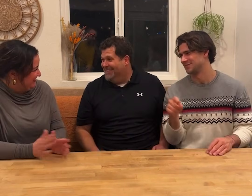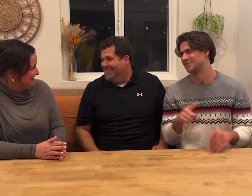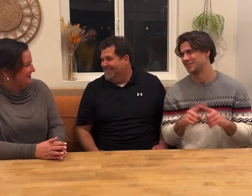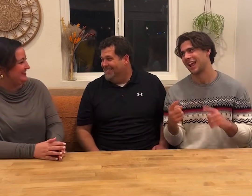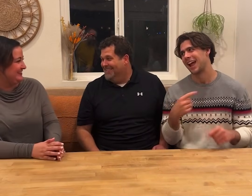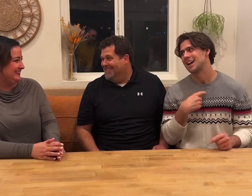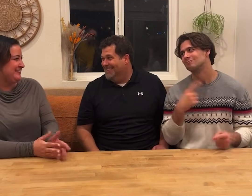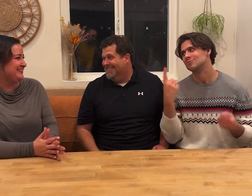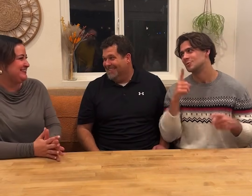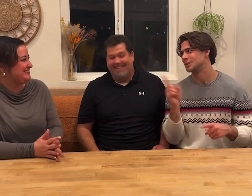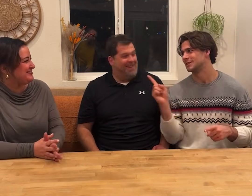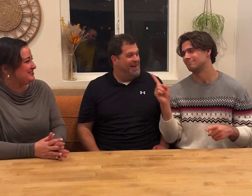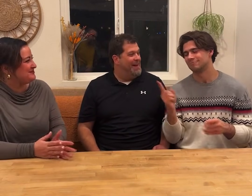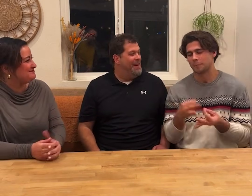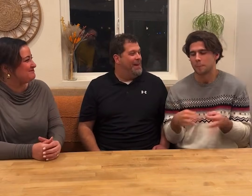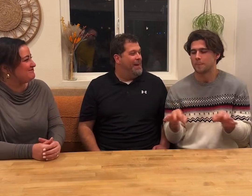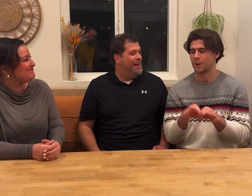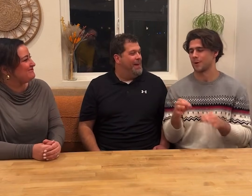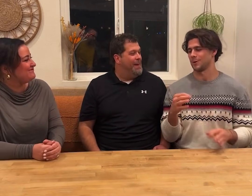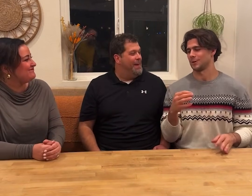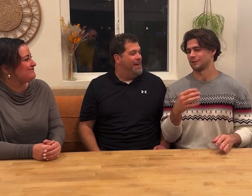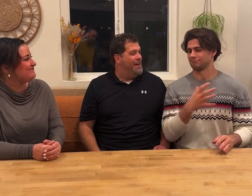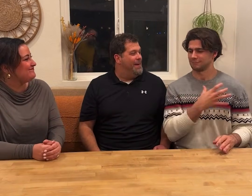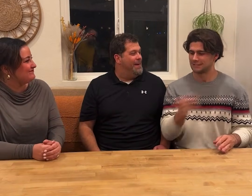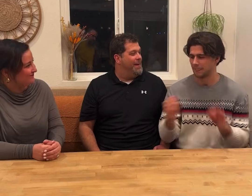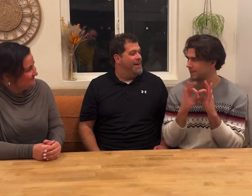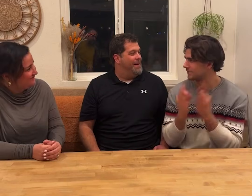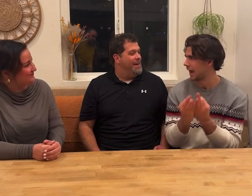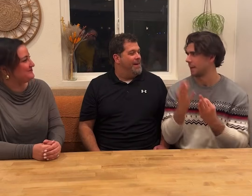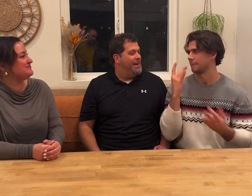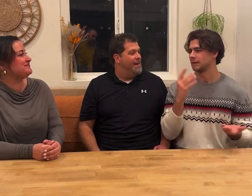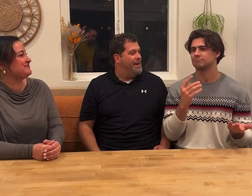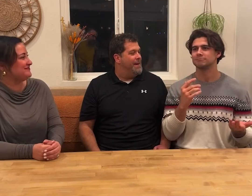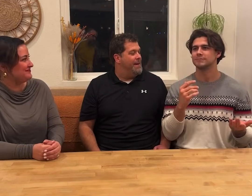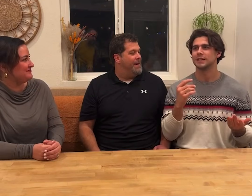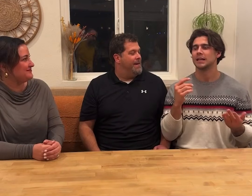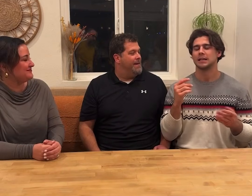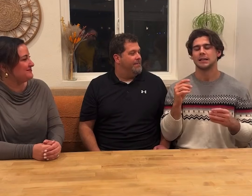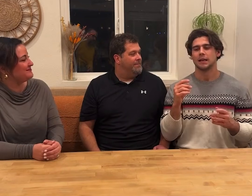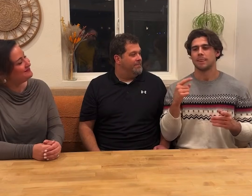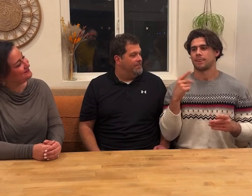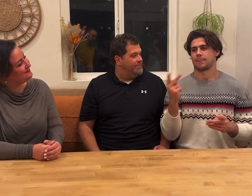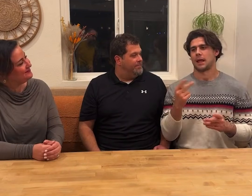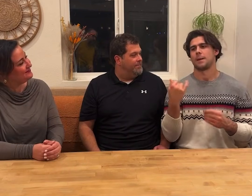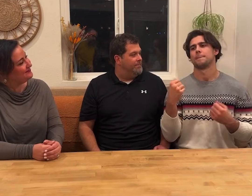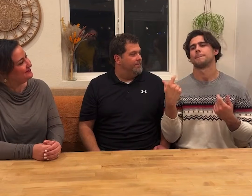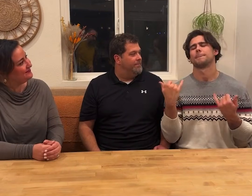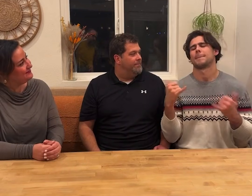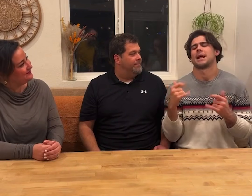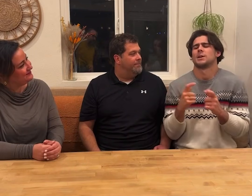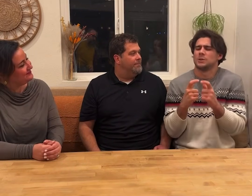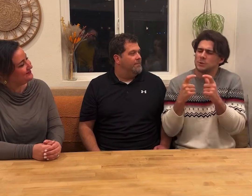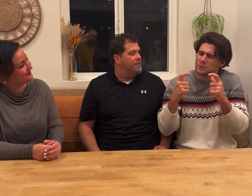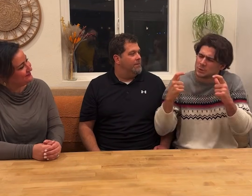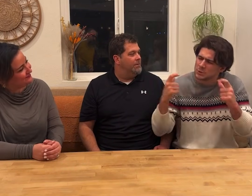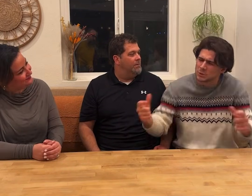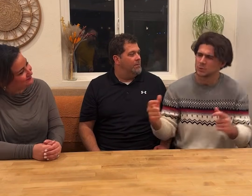fun. No, but I do agree. I think it's important to take the whole family go as a family because honestly, they were such